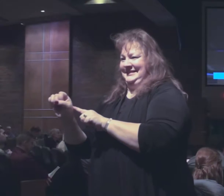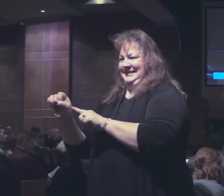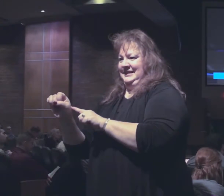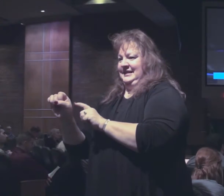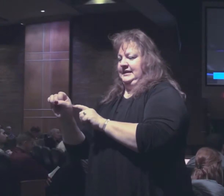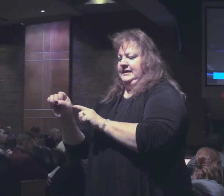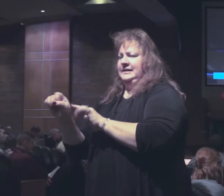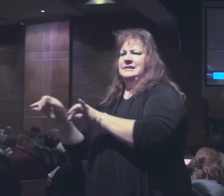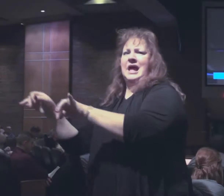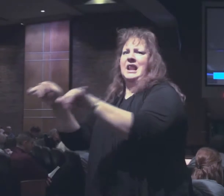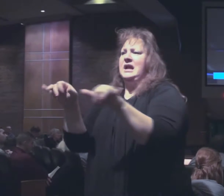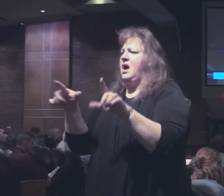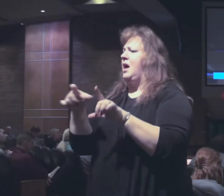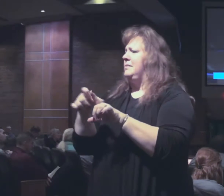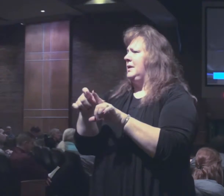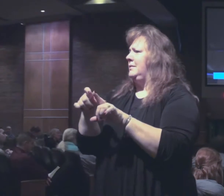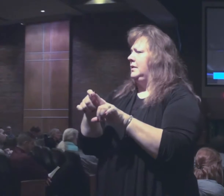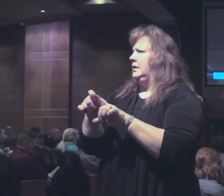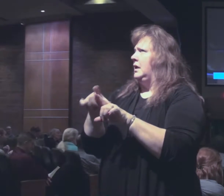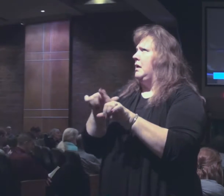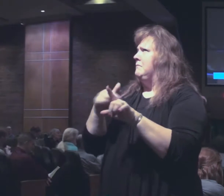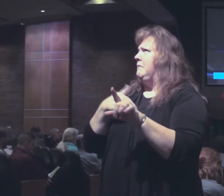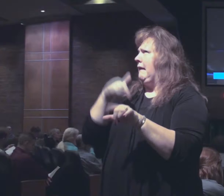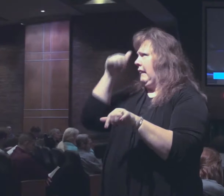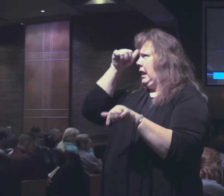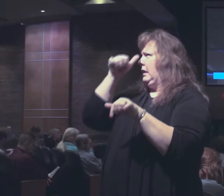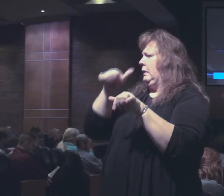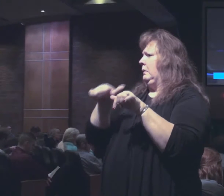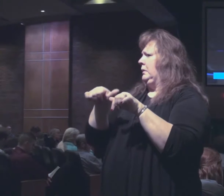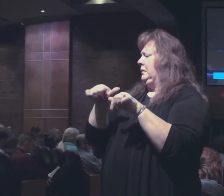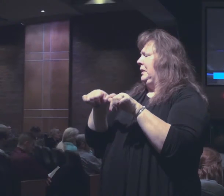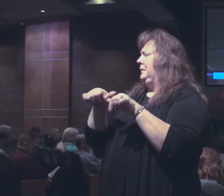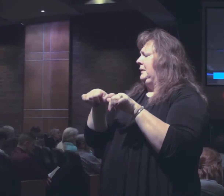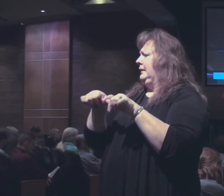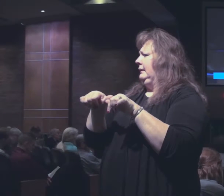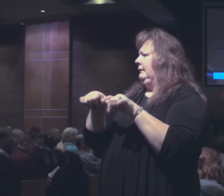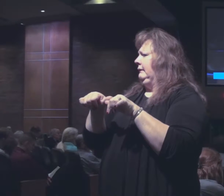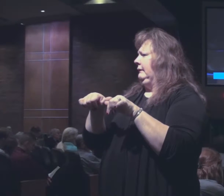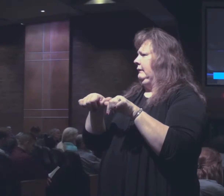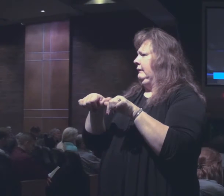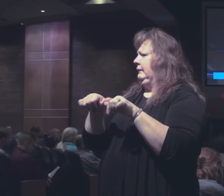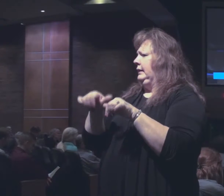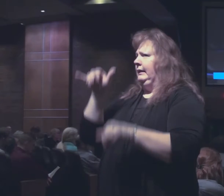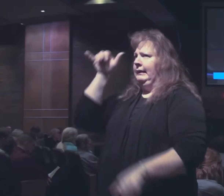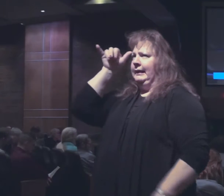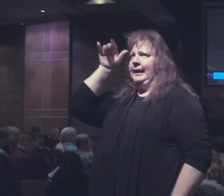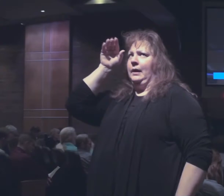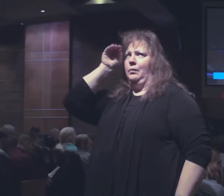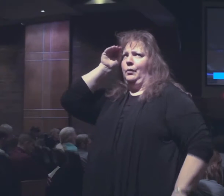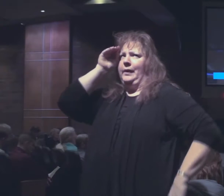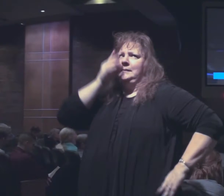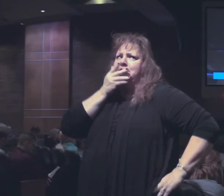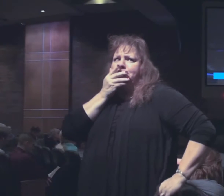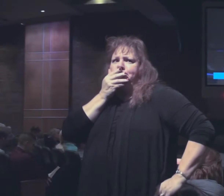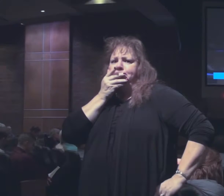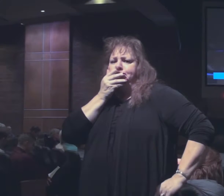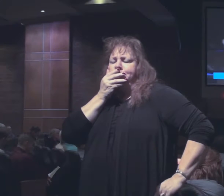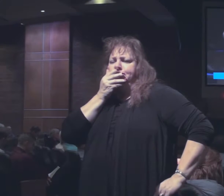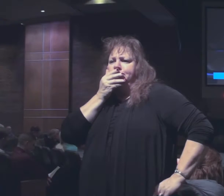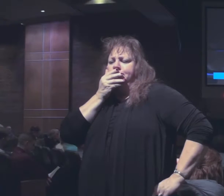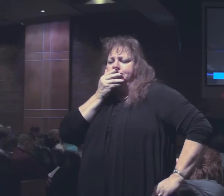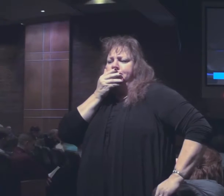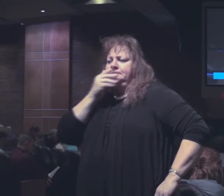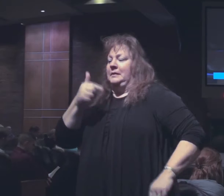That's not a common word, but I do remember, and I don't remember the cowboy, but